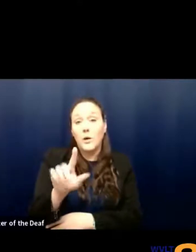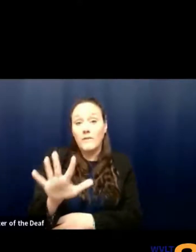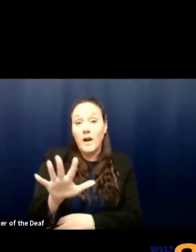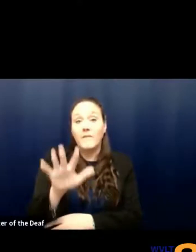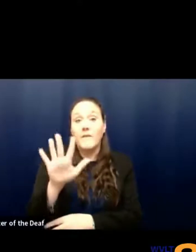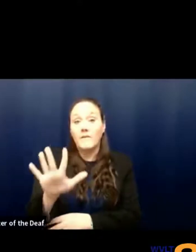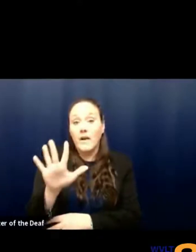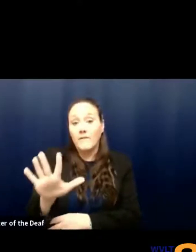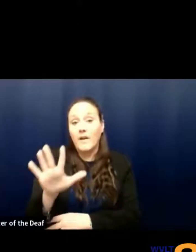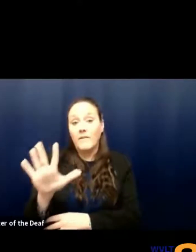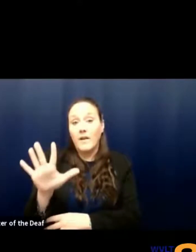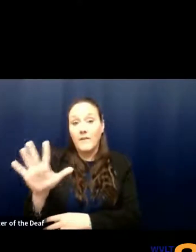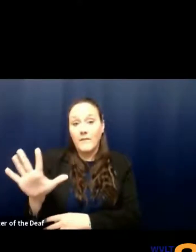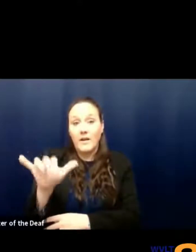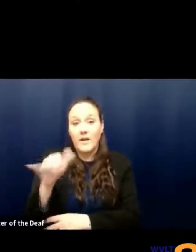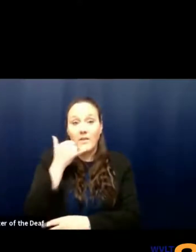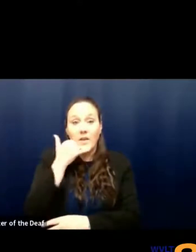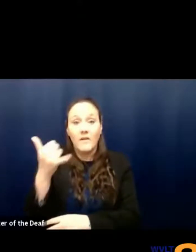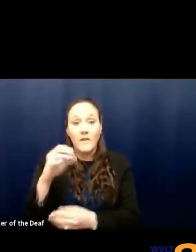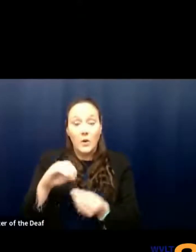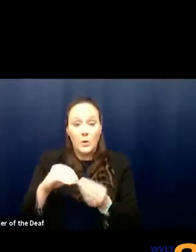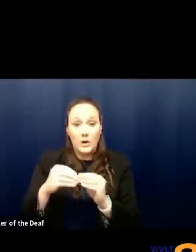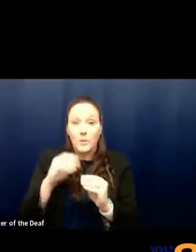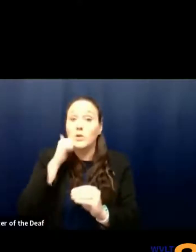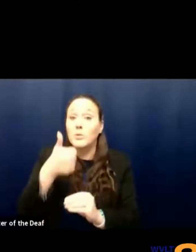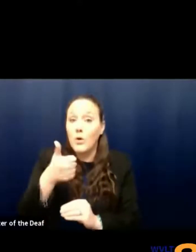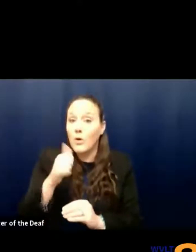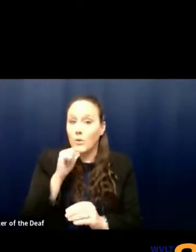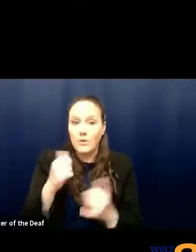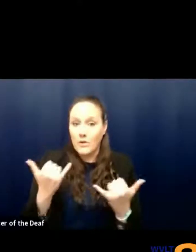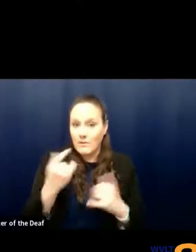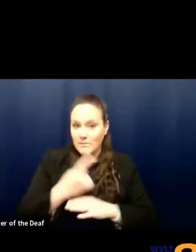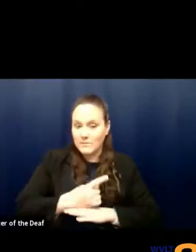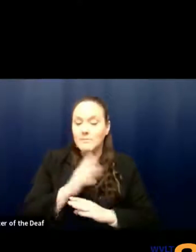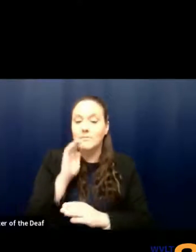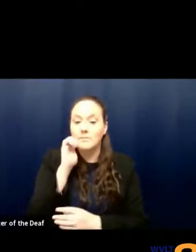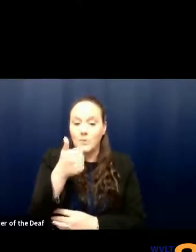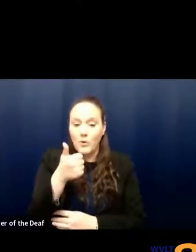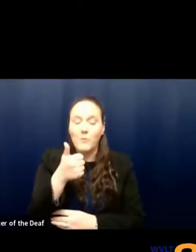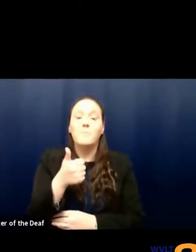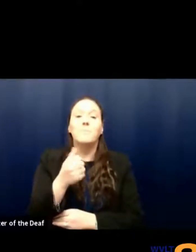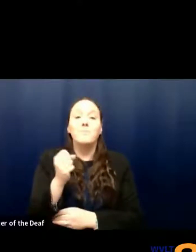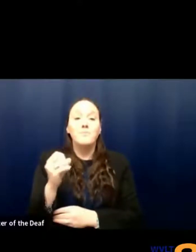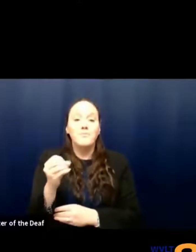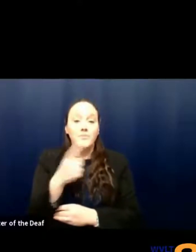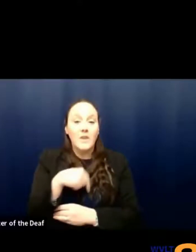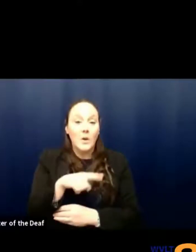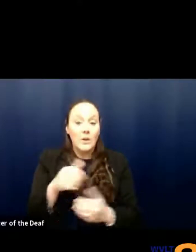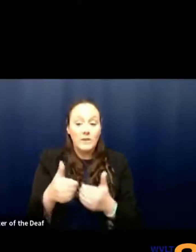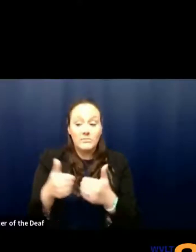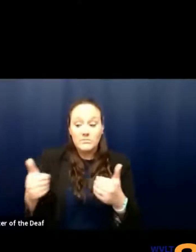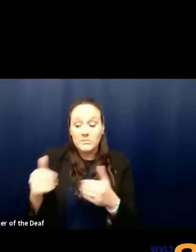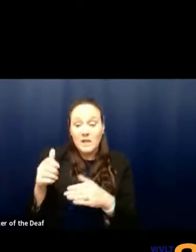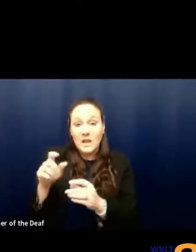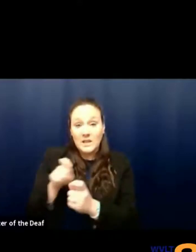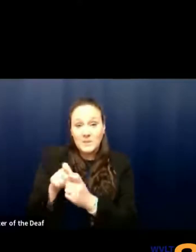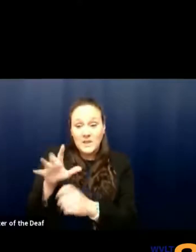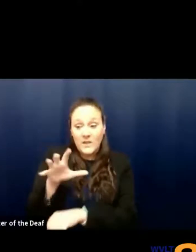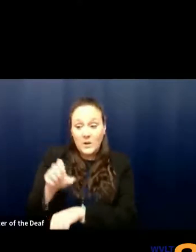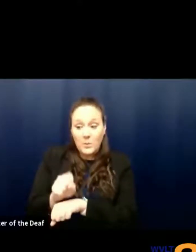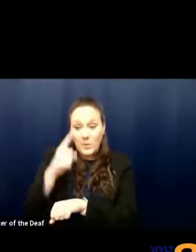215-5555 is that number. And again, this is tomorrow, not today. We are setting aside specific appointments for those that have to